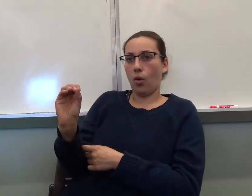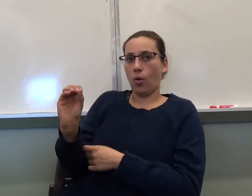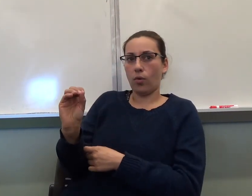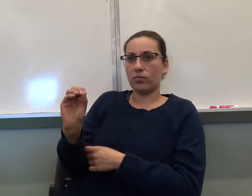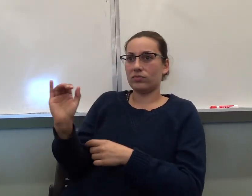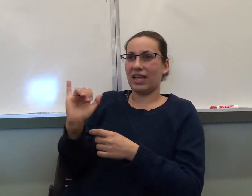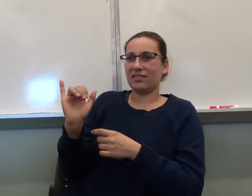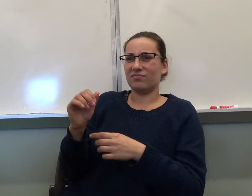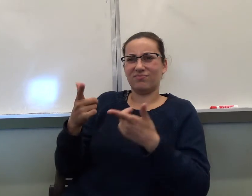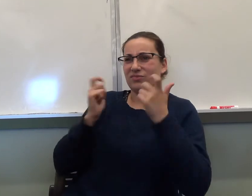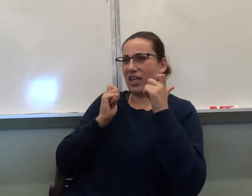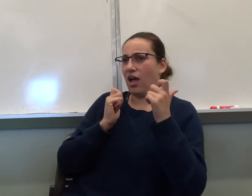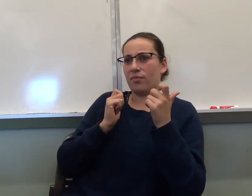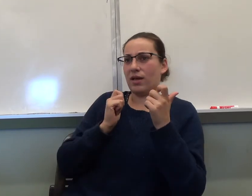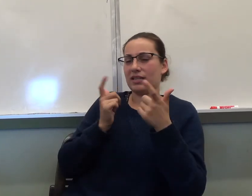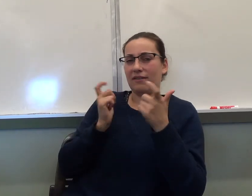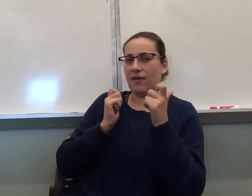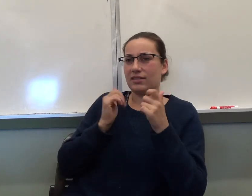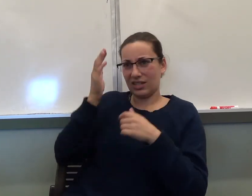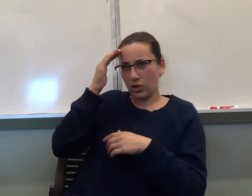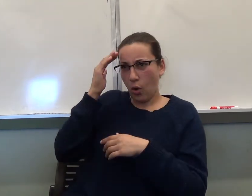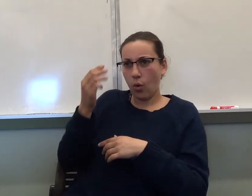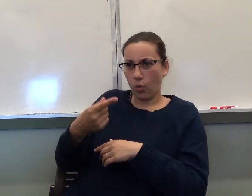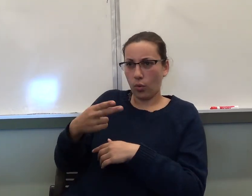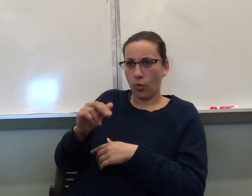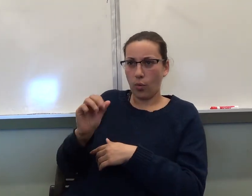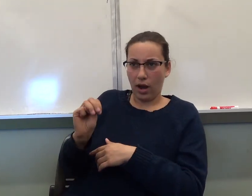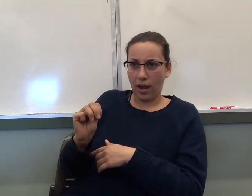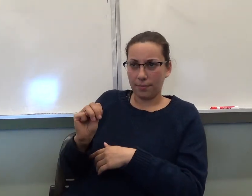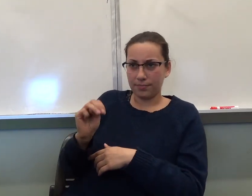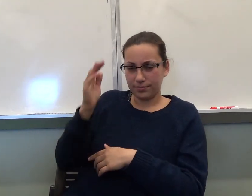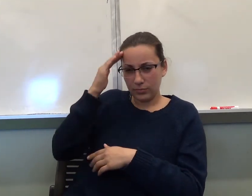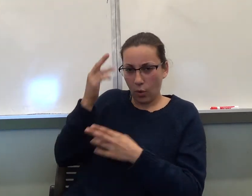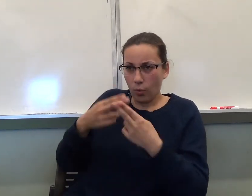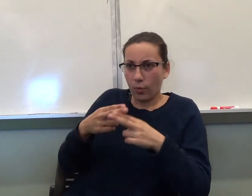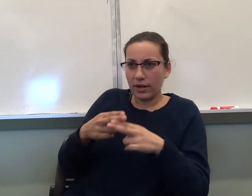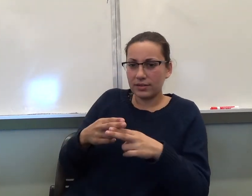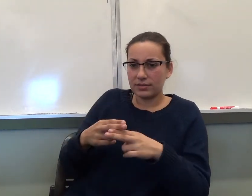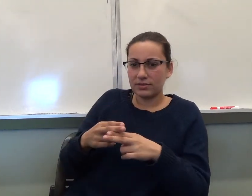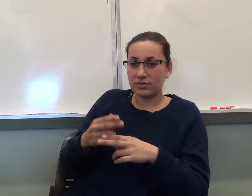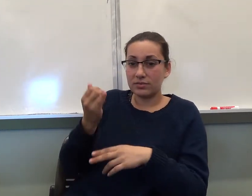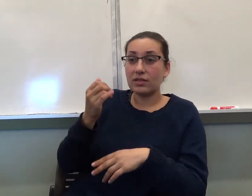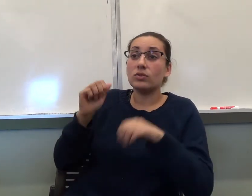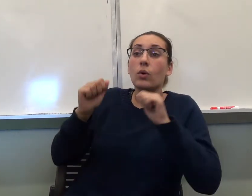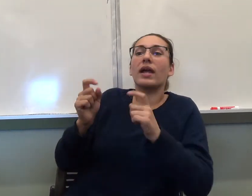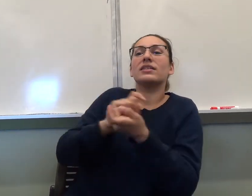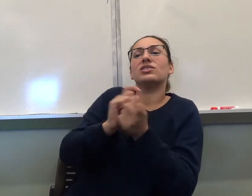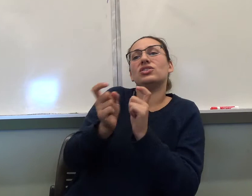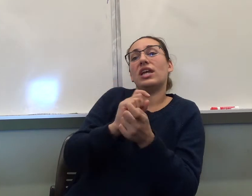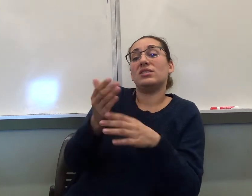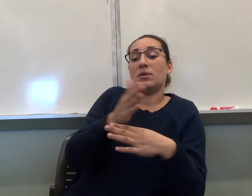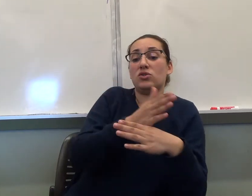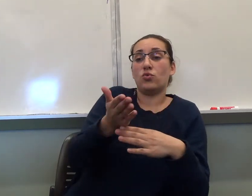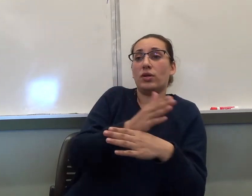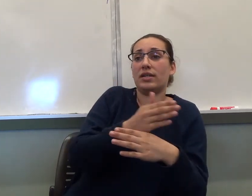what a gram weighs on Earth. Right. Okay? So they're able to convert back to grams if you need them. but it will measure, the But they-